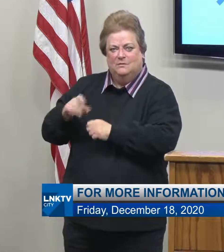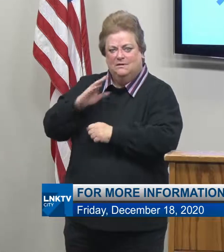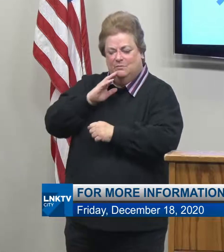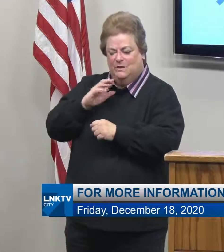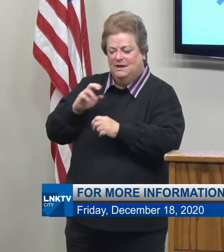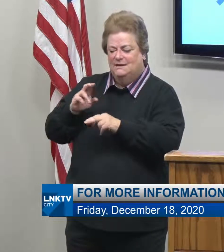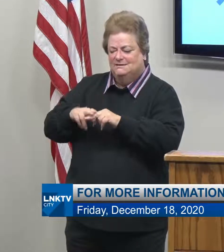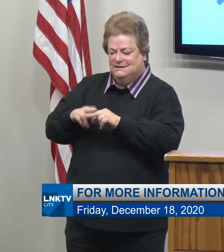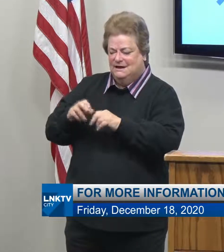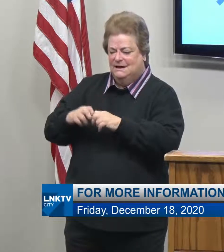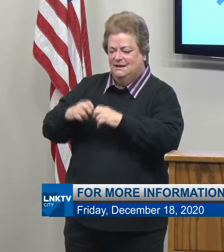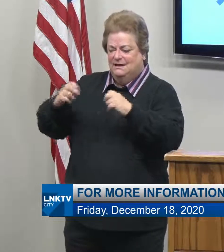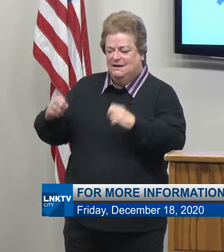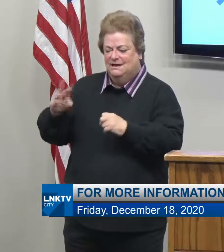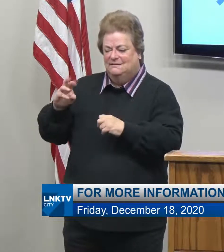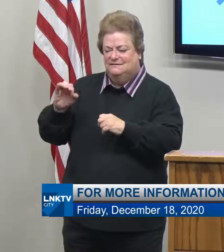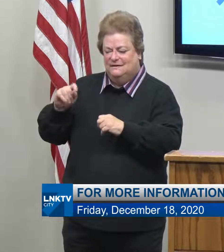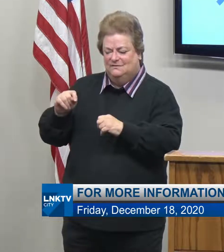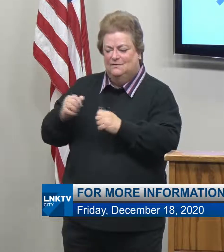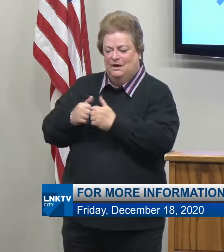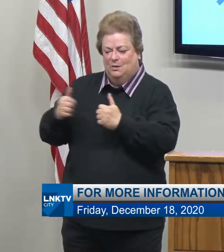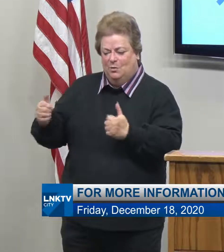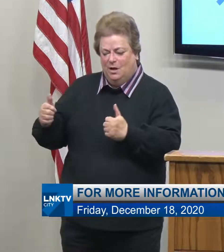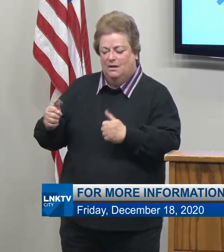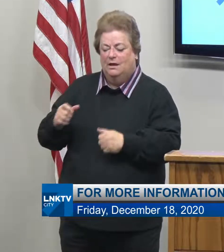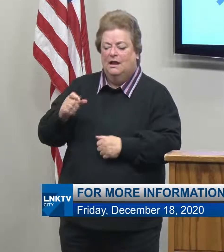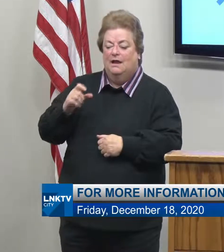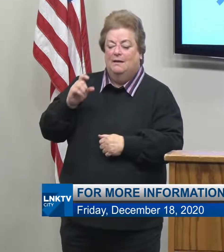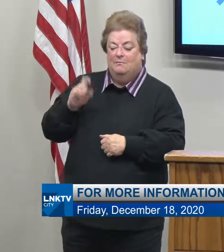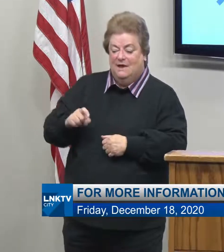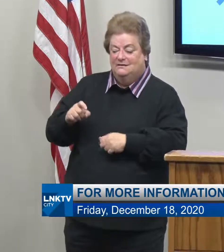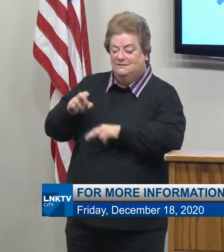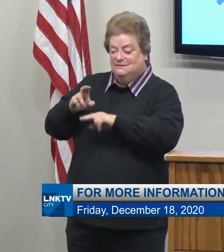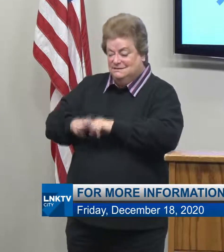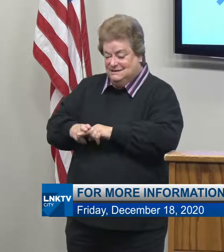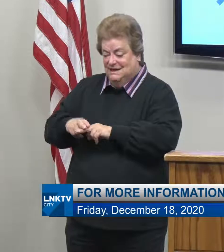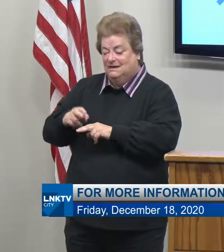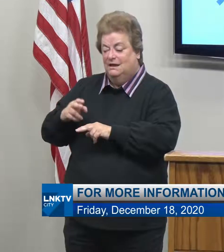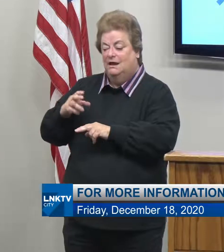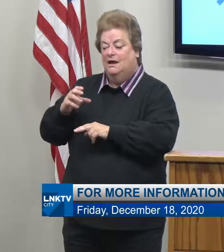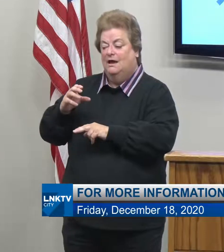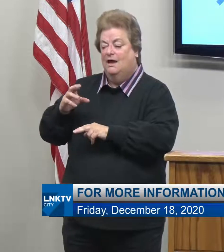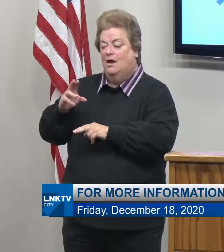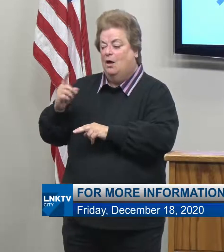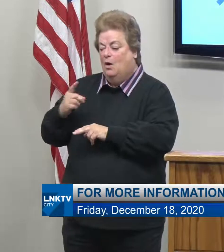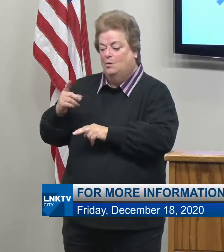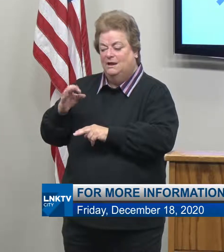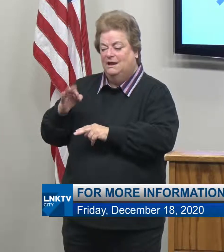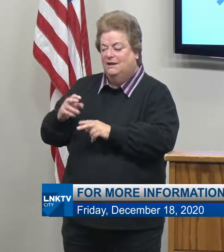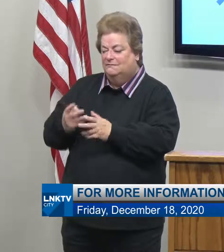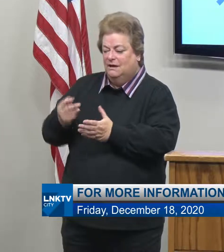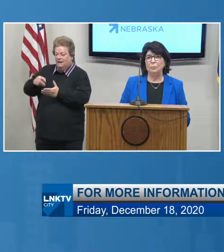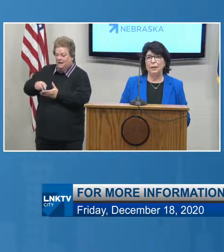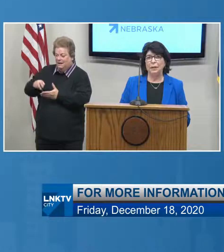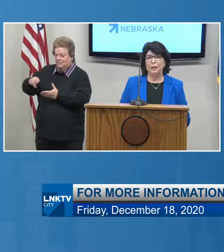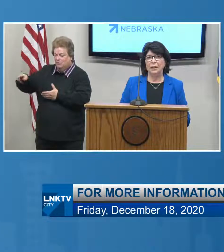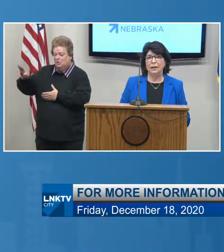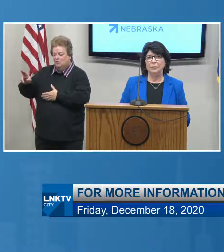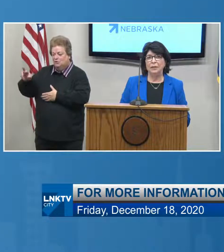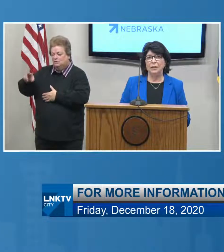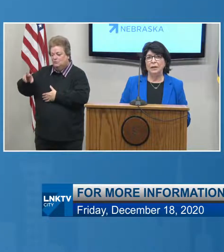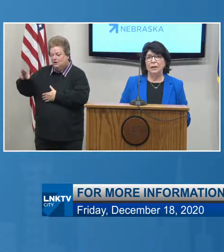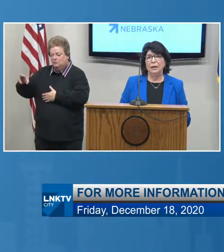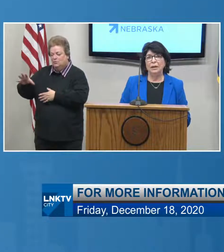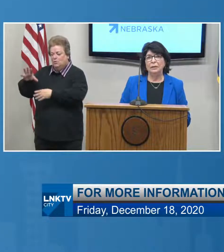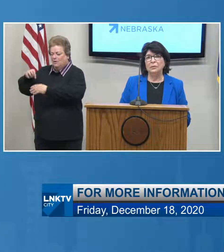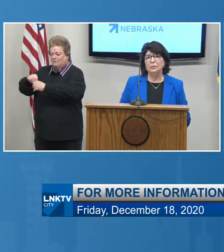6 feet apart. Patrons must remain seated unless ordering food or drinks, using the restroom, or participating in